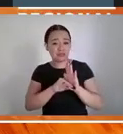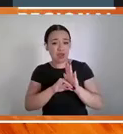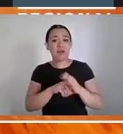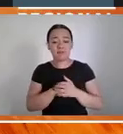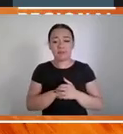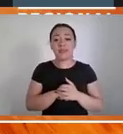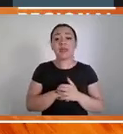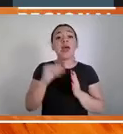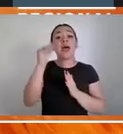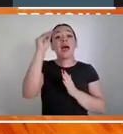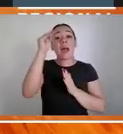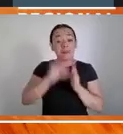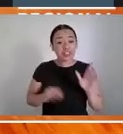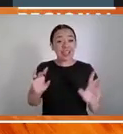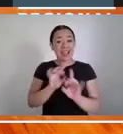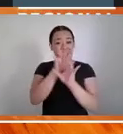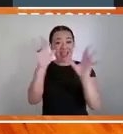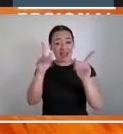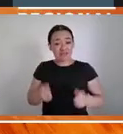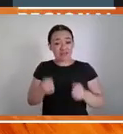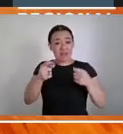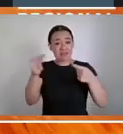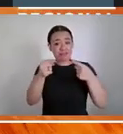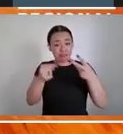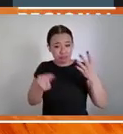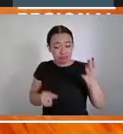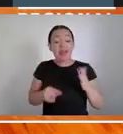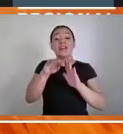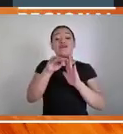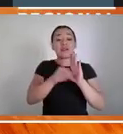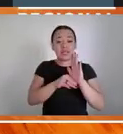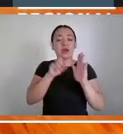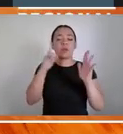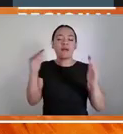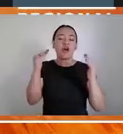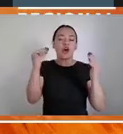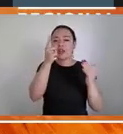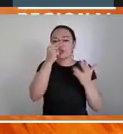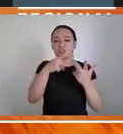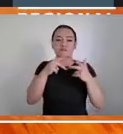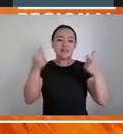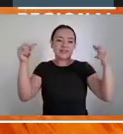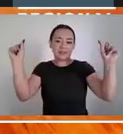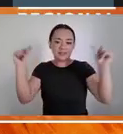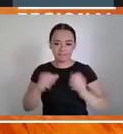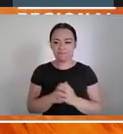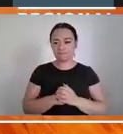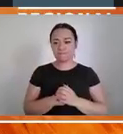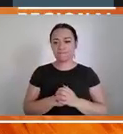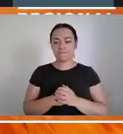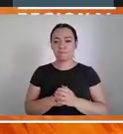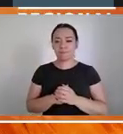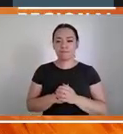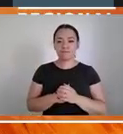Applications that clearly address the assessment criteria will have a much higher chance of success. In the